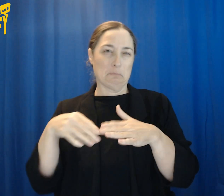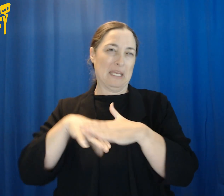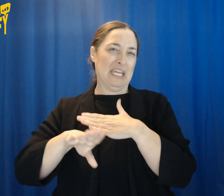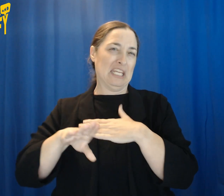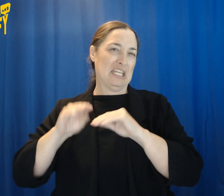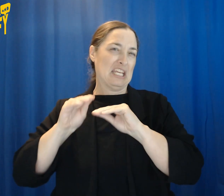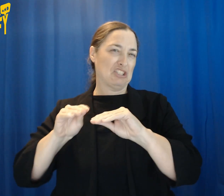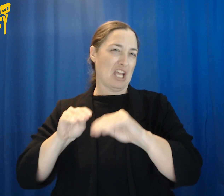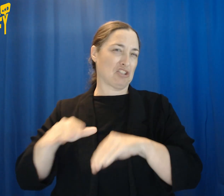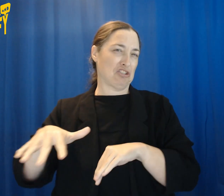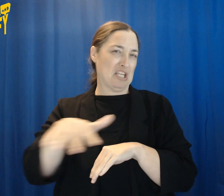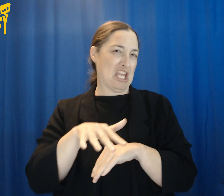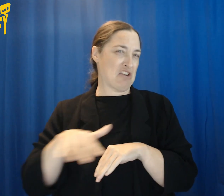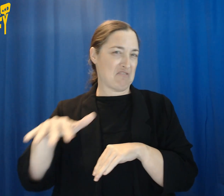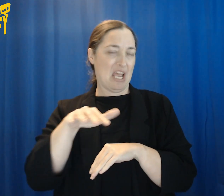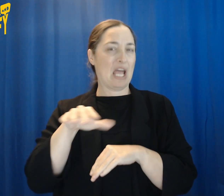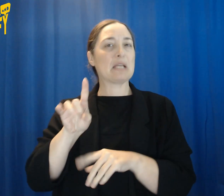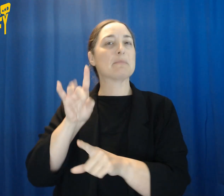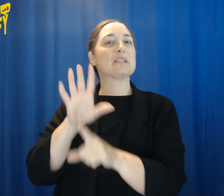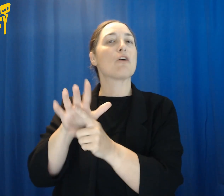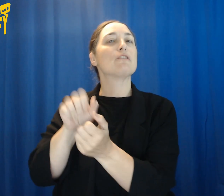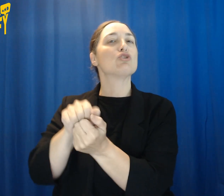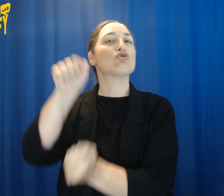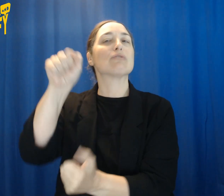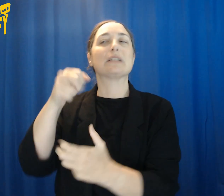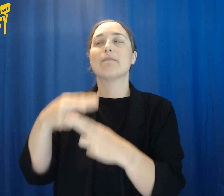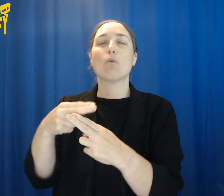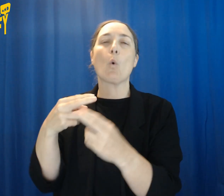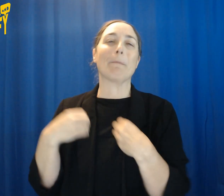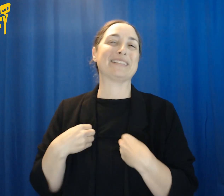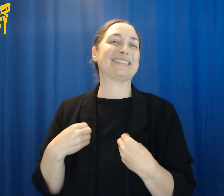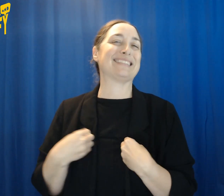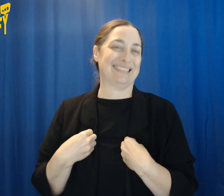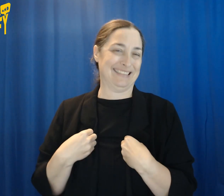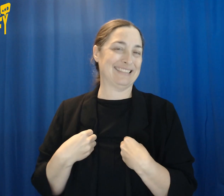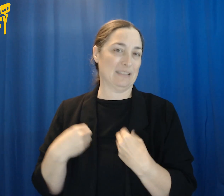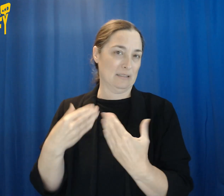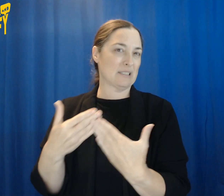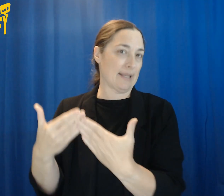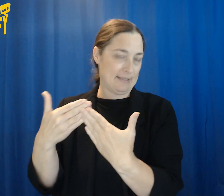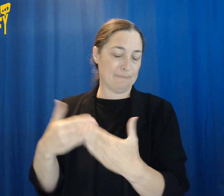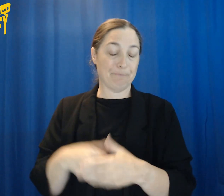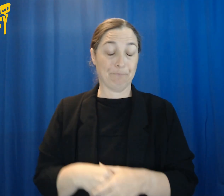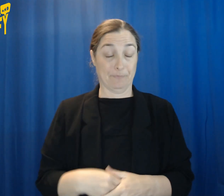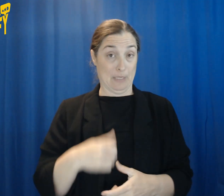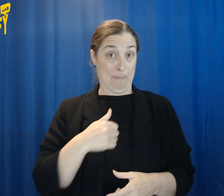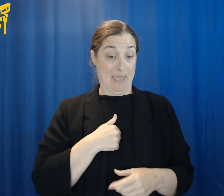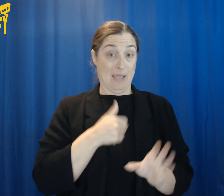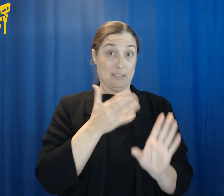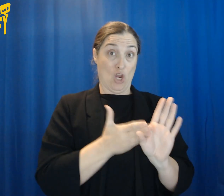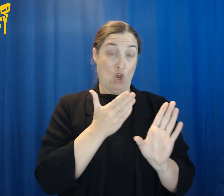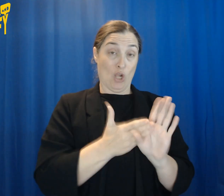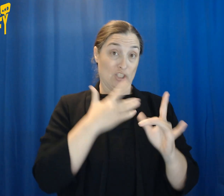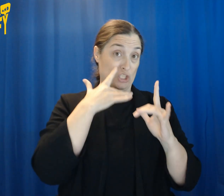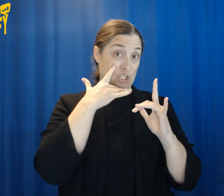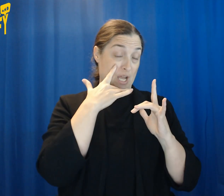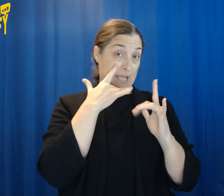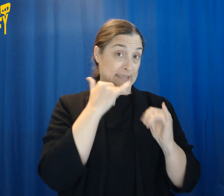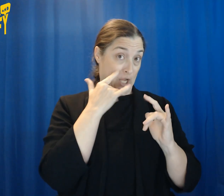sector and was doing a degree in like business. And I was doing a psychology assignment, and because their computer,